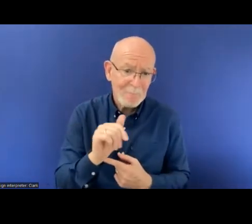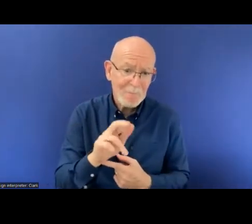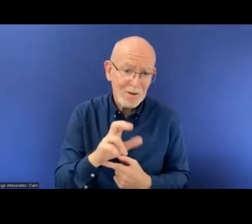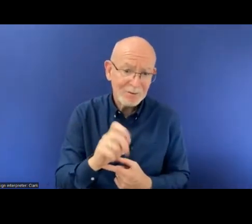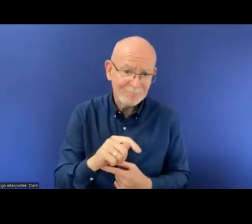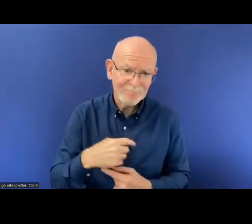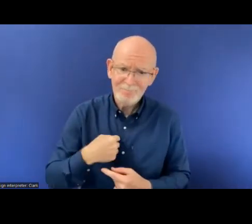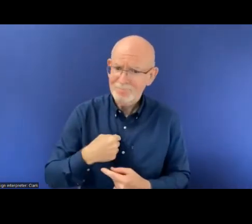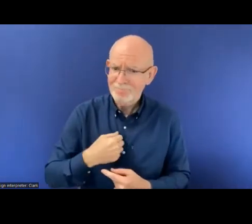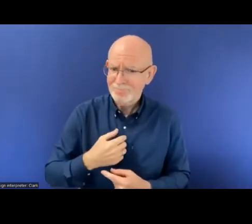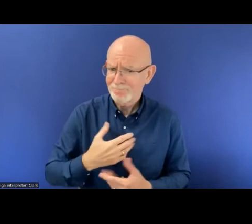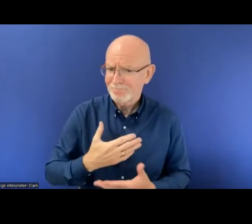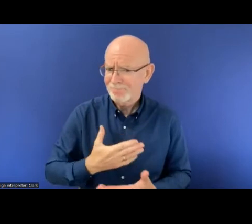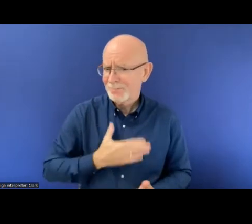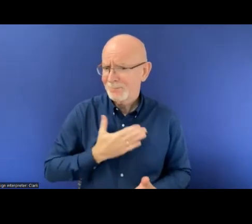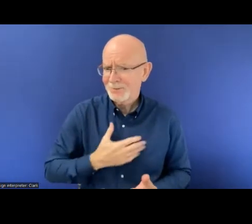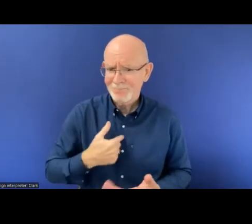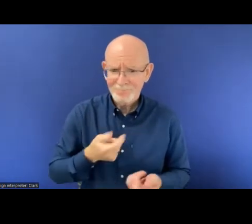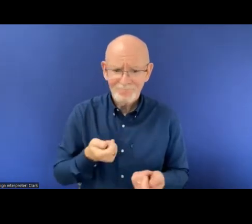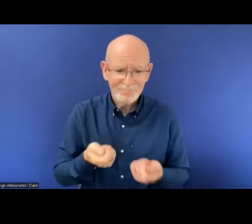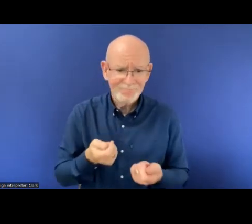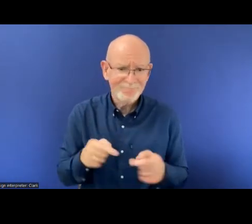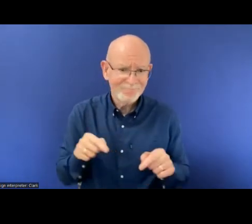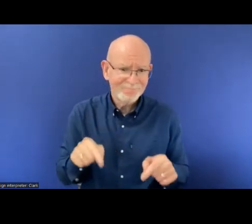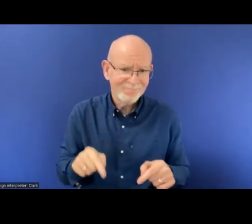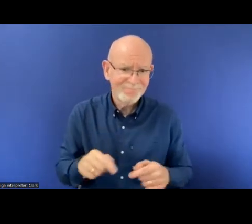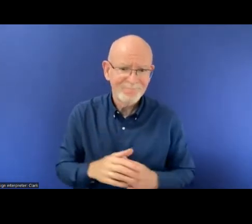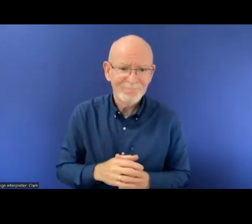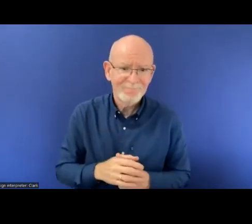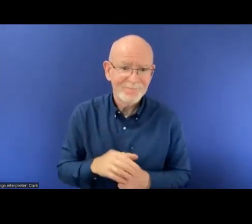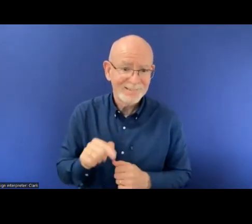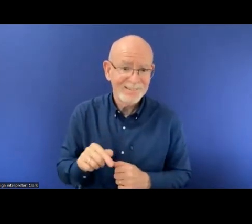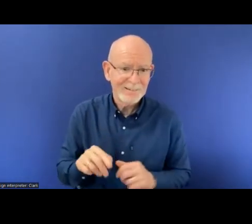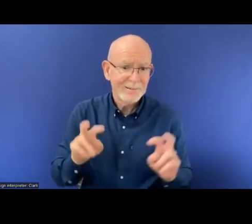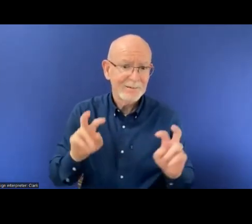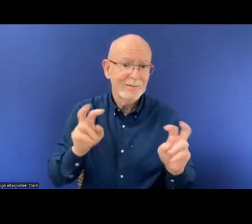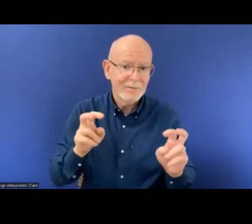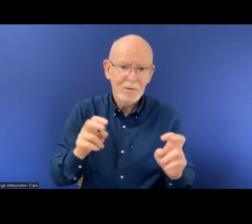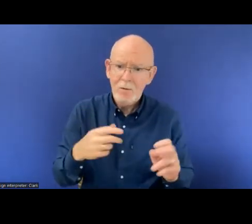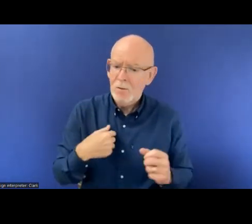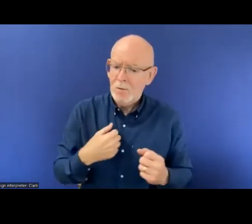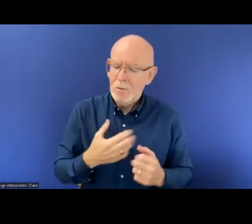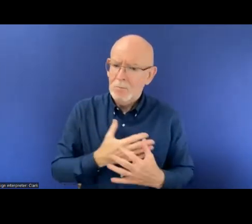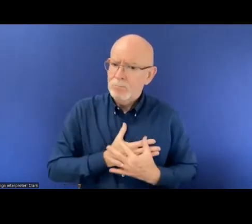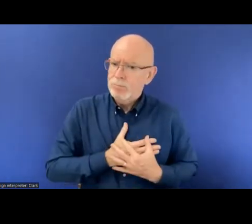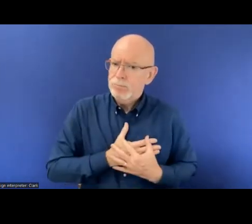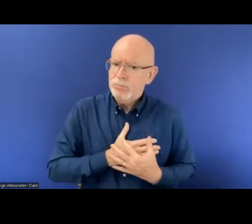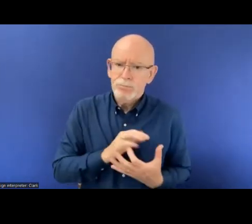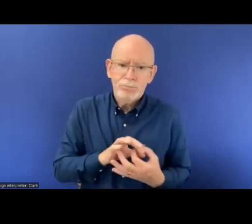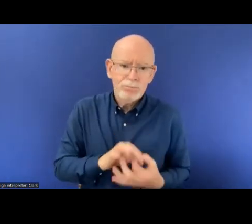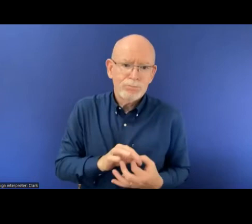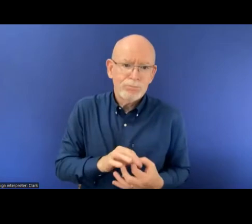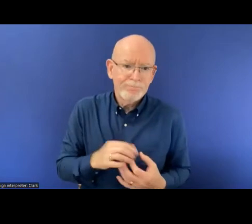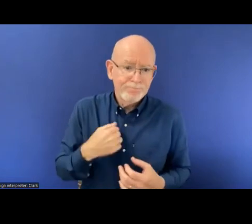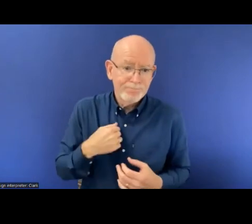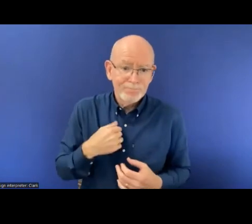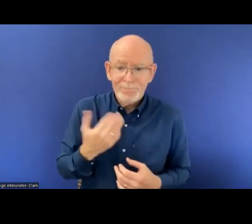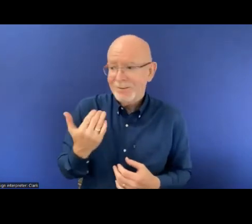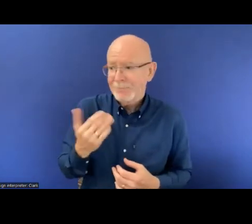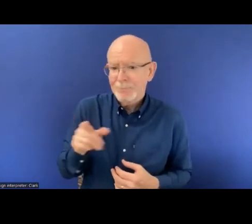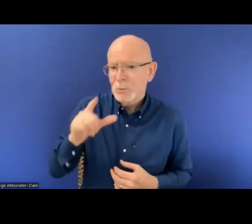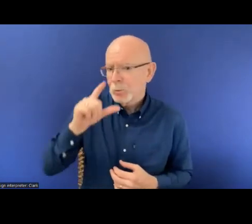and everything that was said resonated with me, and I know will with you, because we're making the link